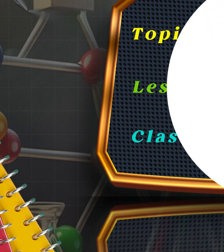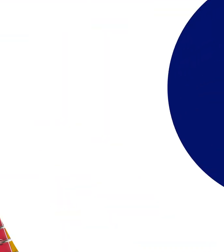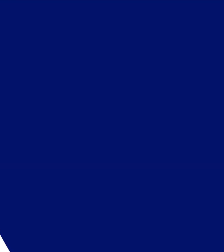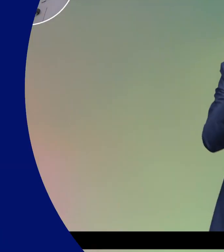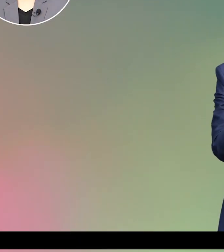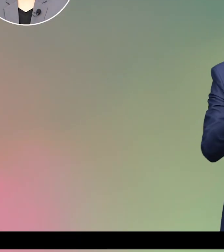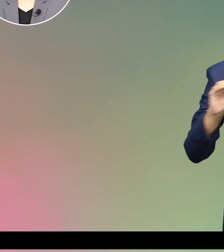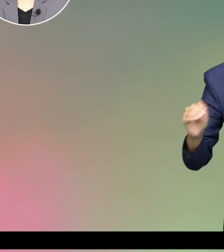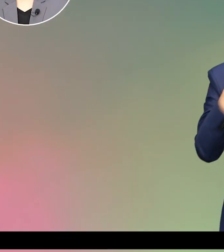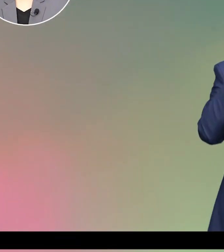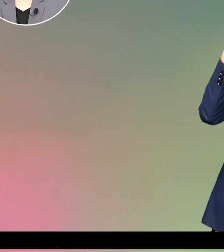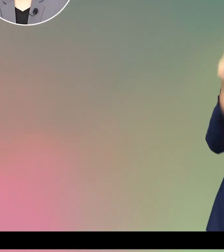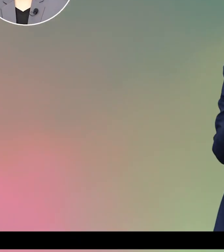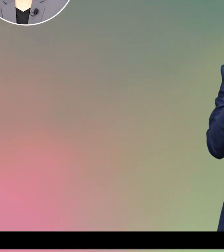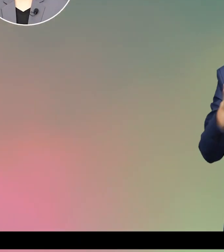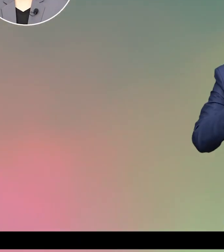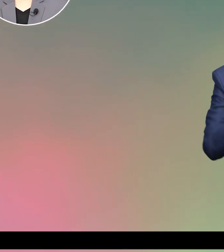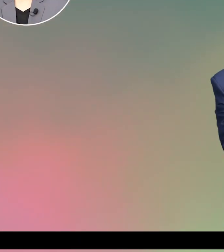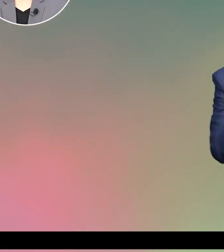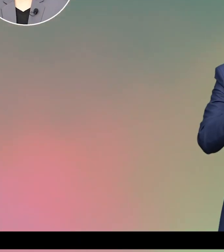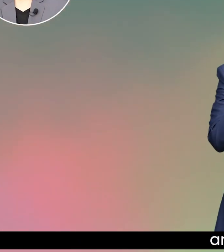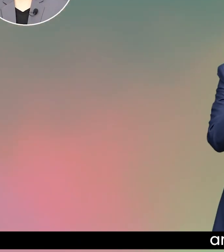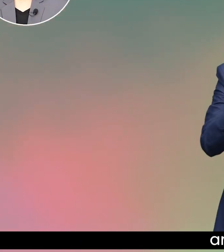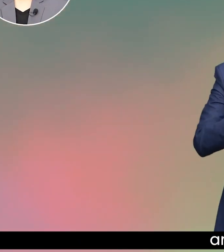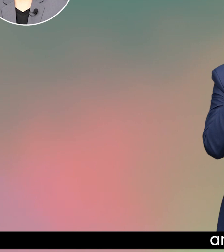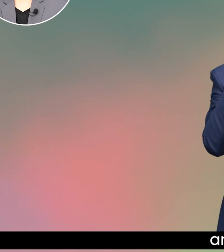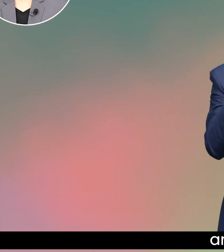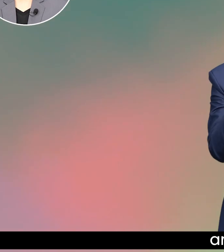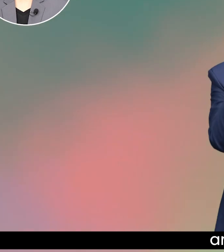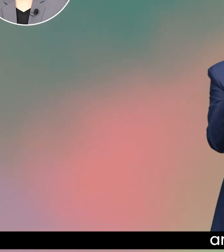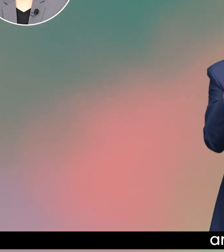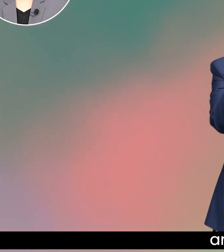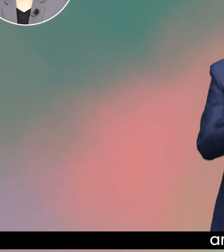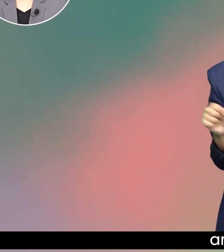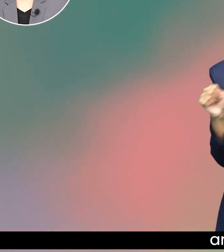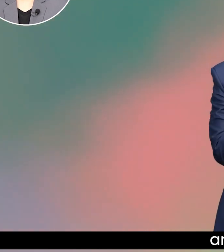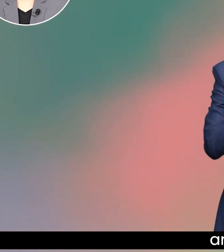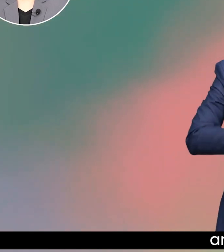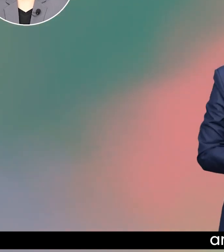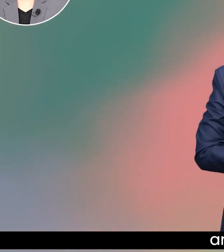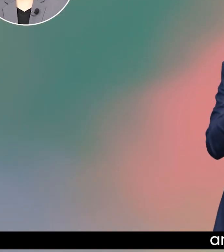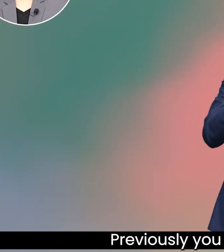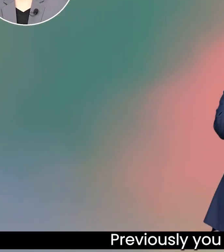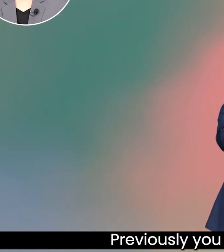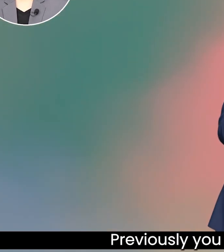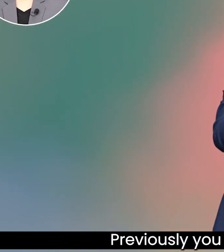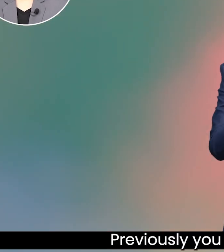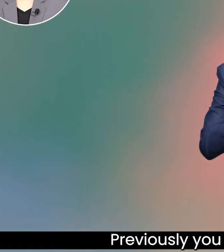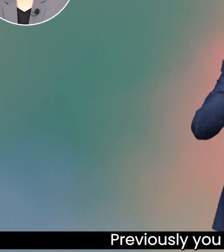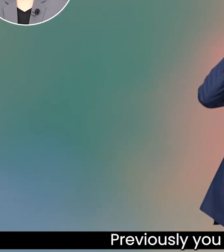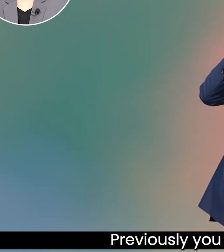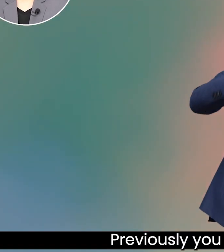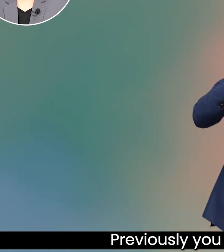hello children I am Shishmita and welcome back previously